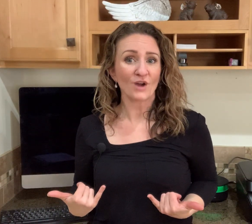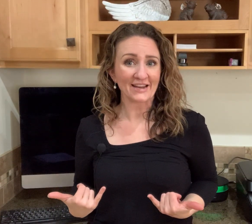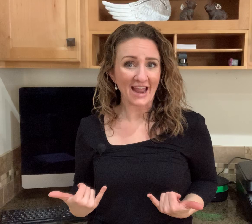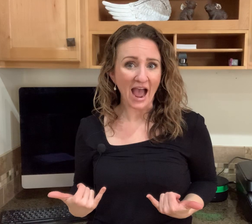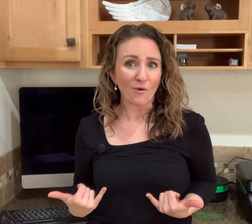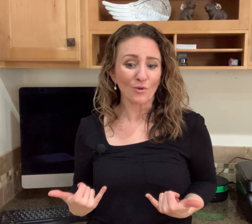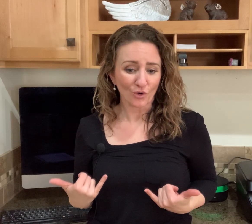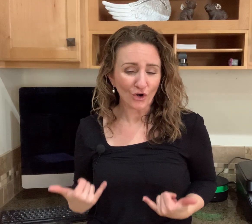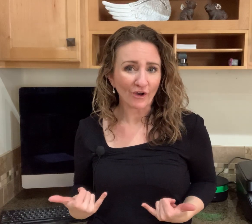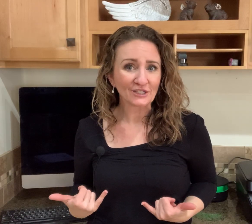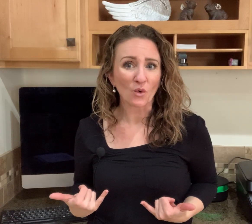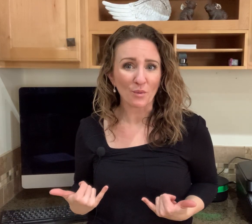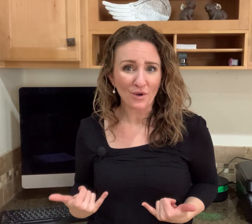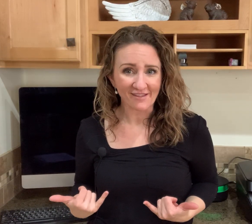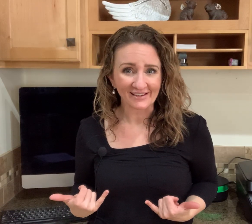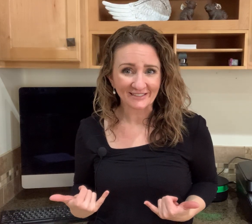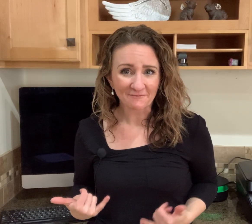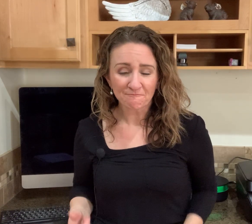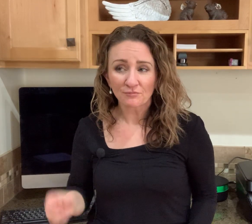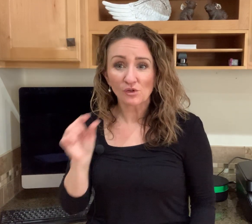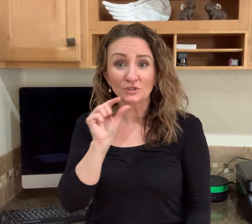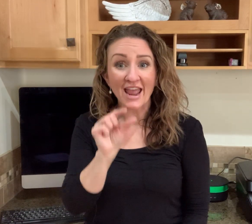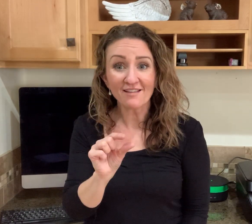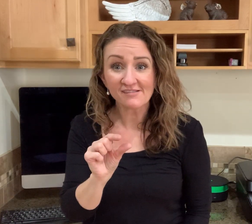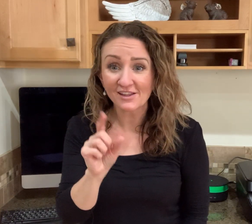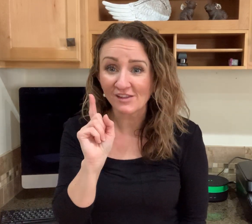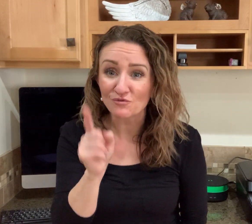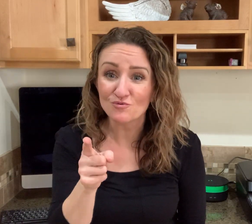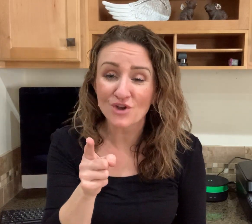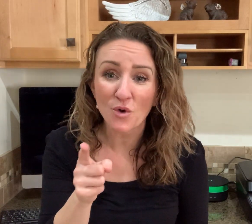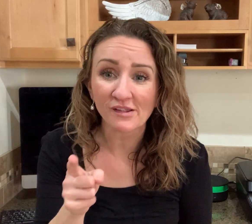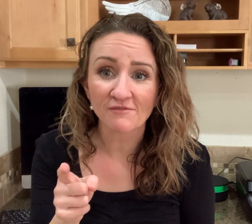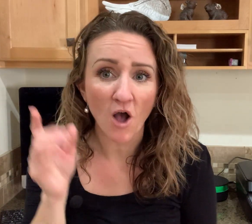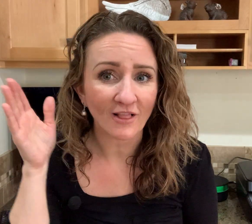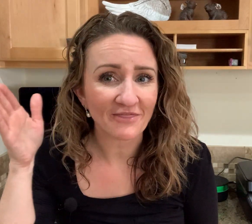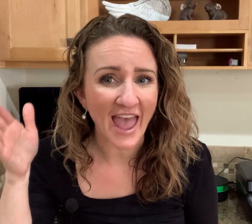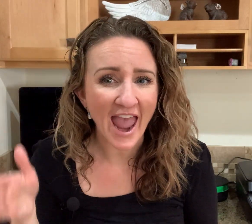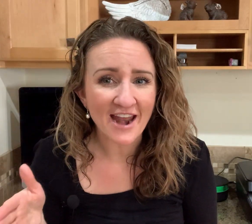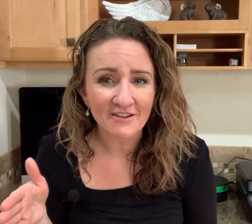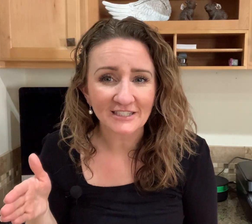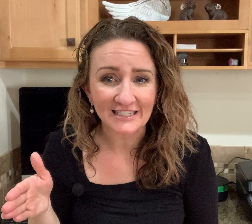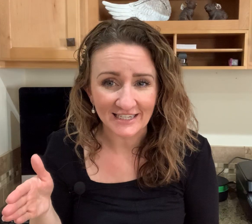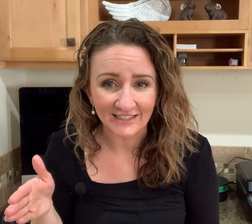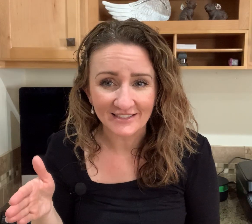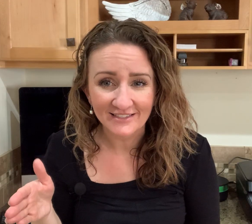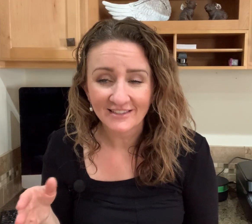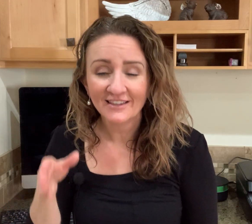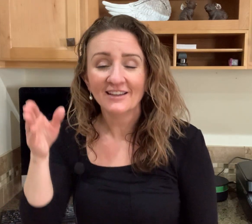Right now, current or present. So tenses, if you notice, fall at the end of a sentence.